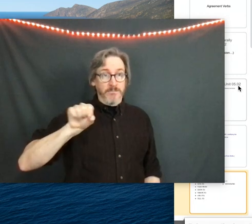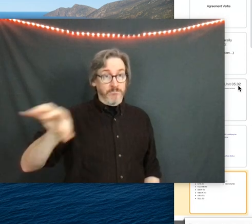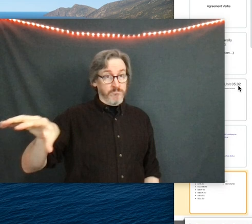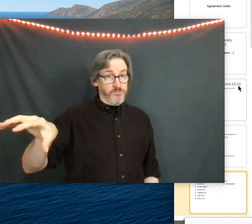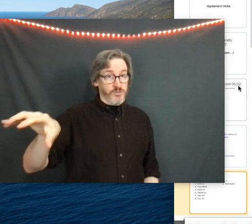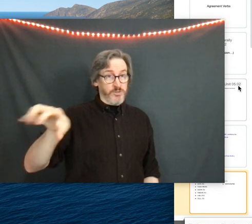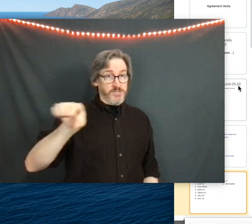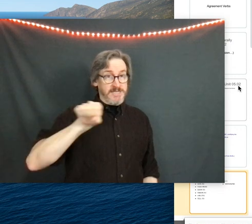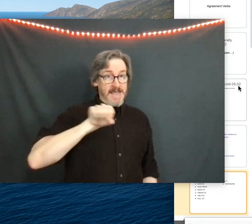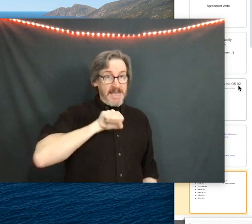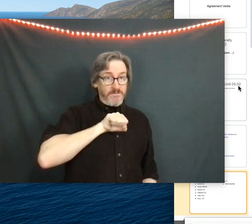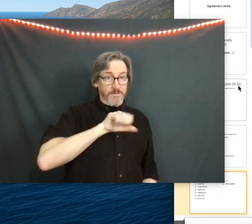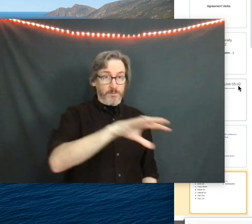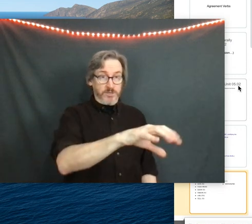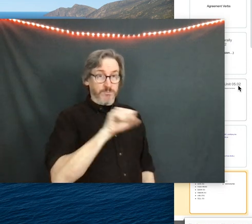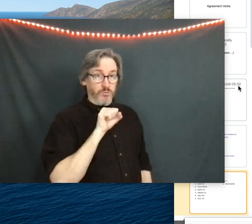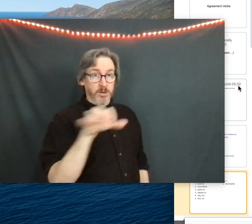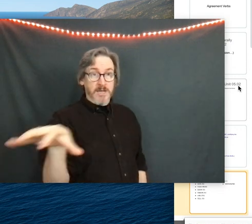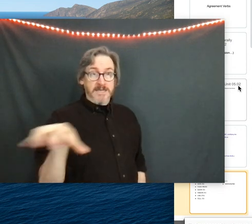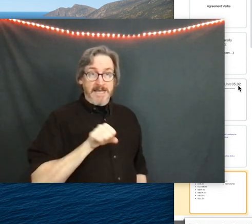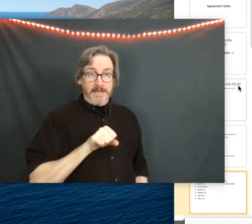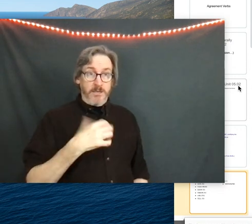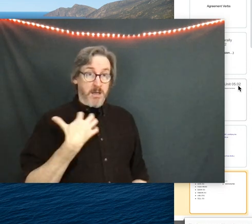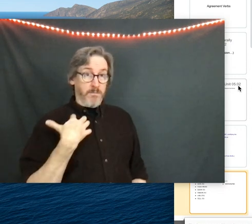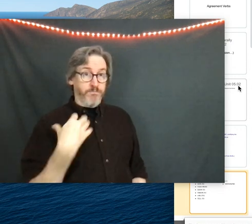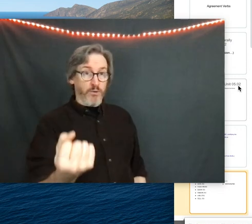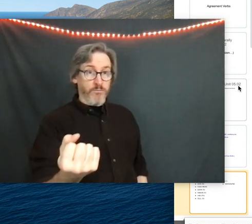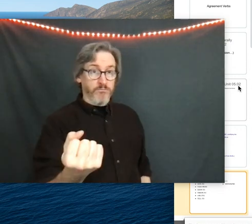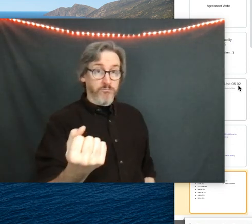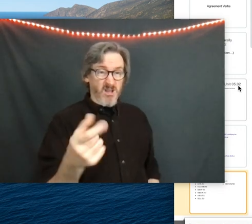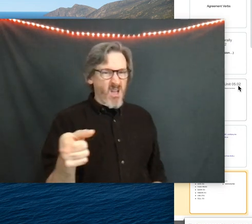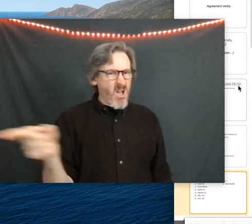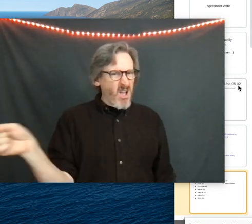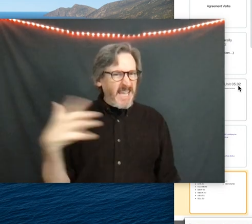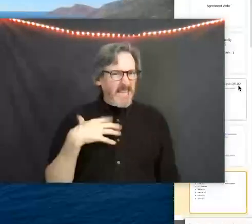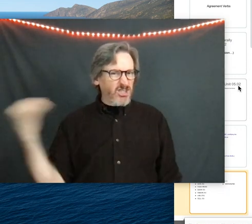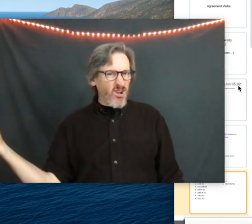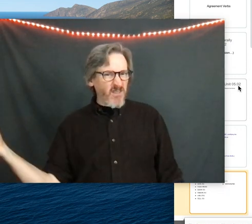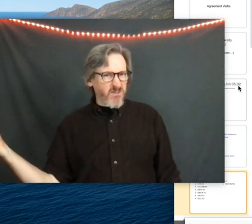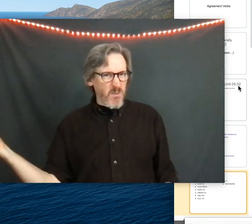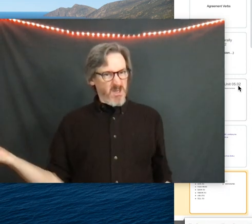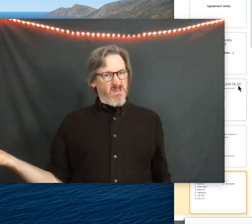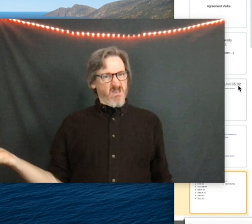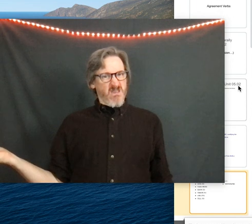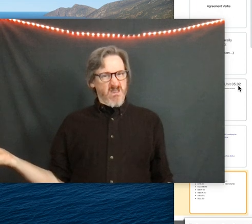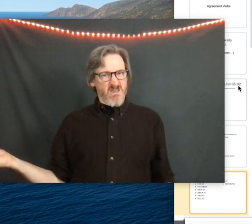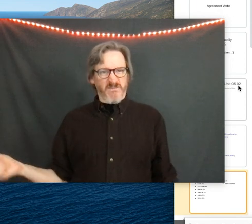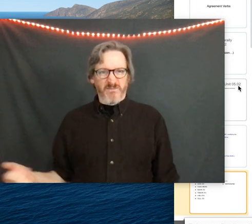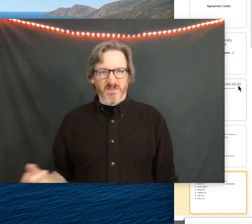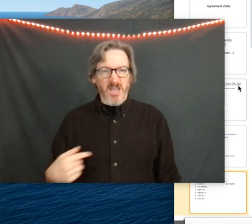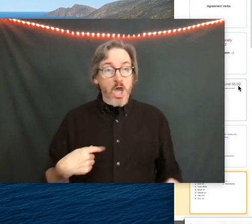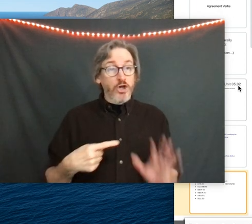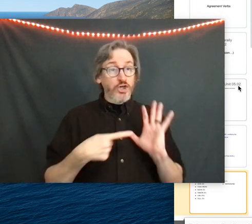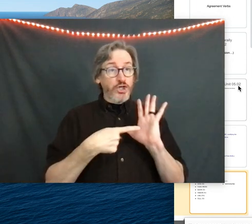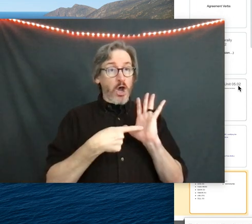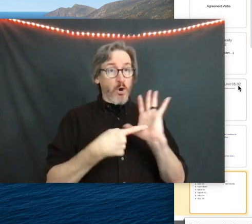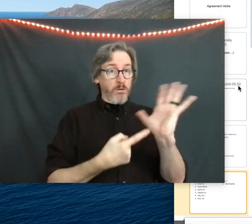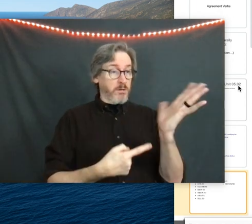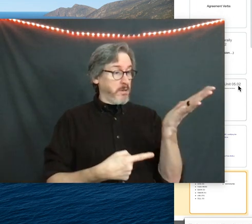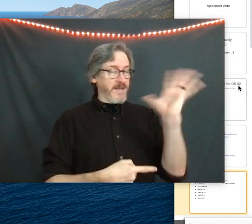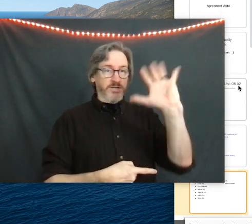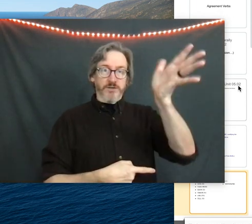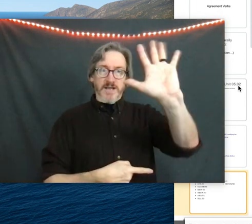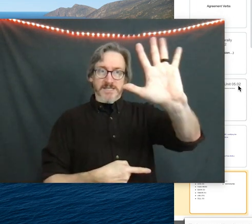Take, so you just take it from the person. Take, boom. He took it from me.